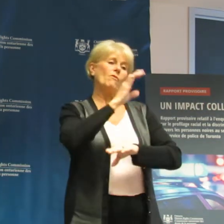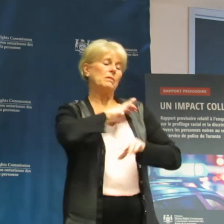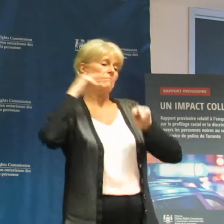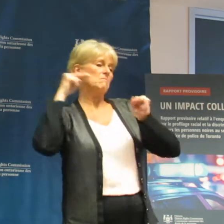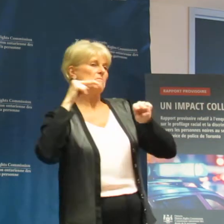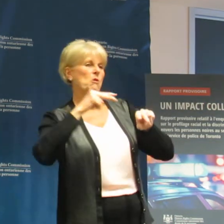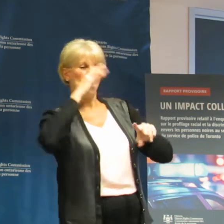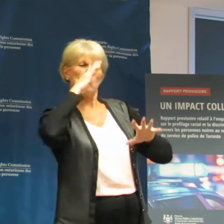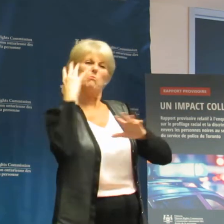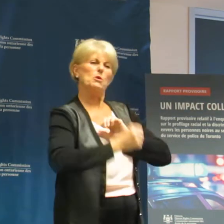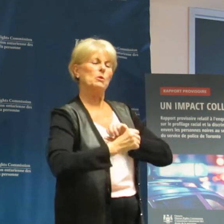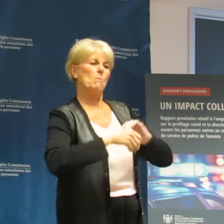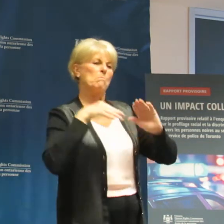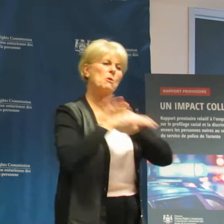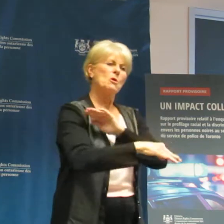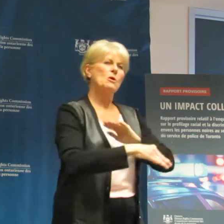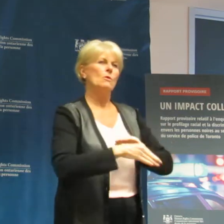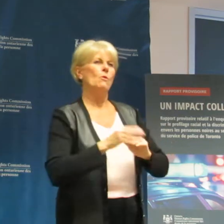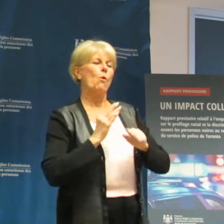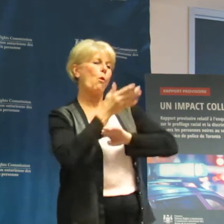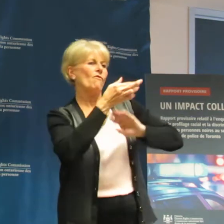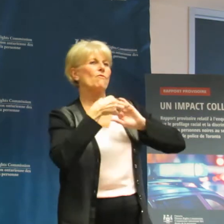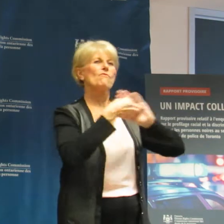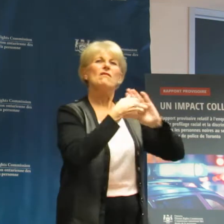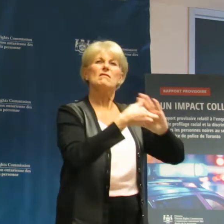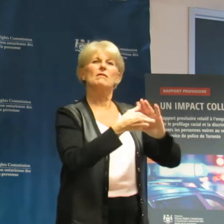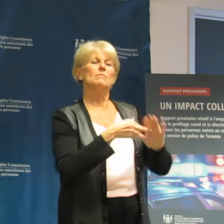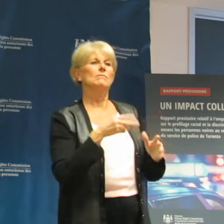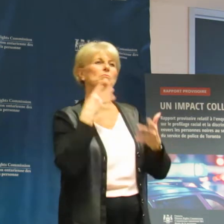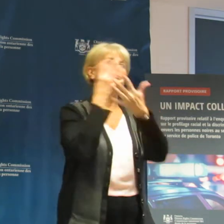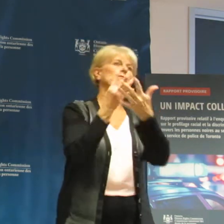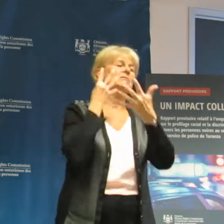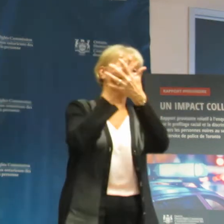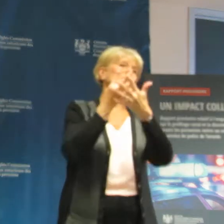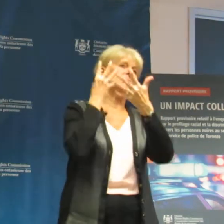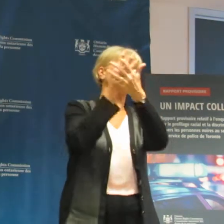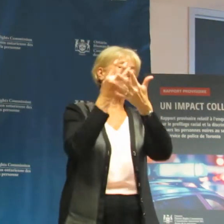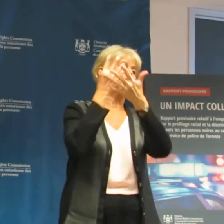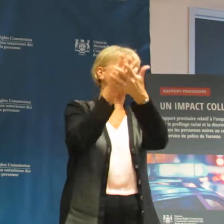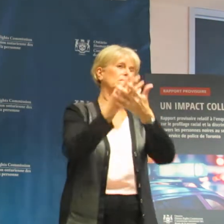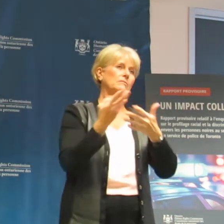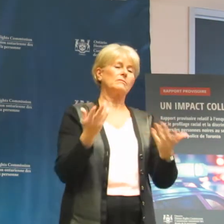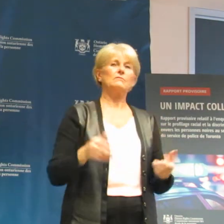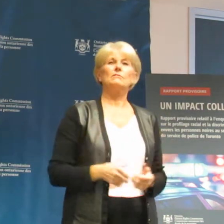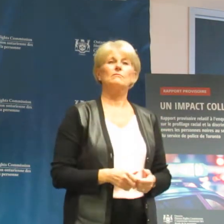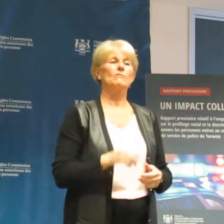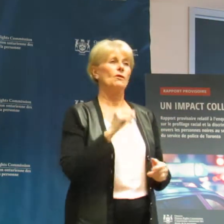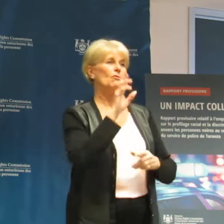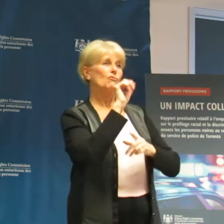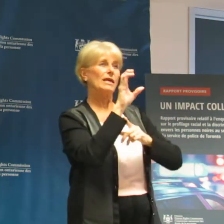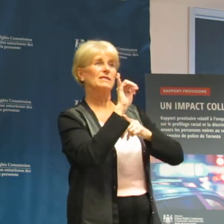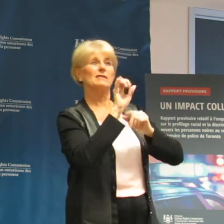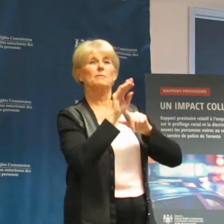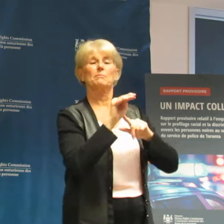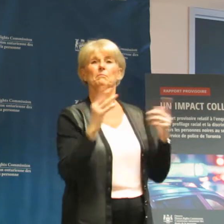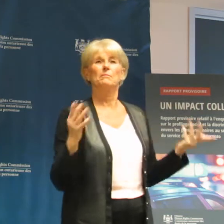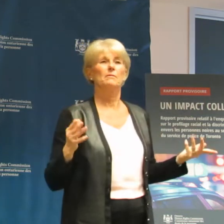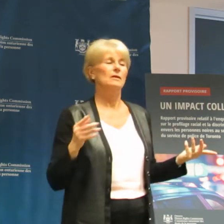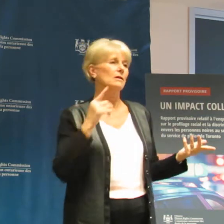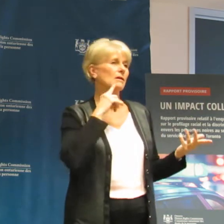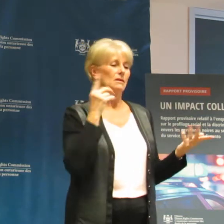Over-policing, brutality, murder, over-representation in the prison industrial complex, racism,